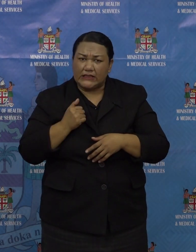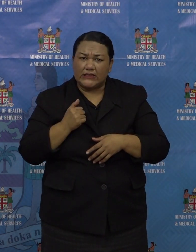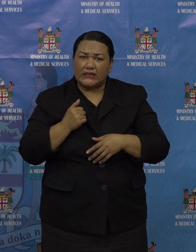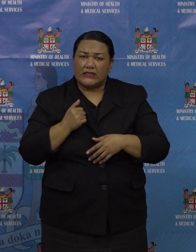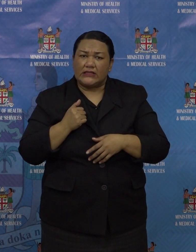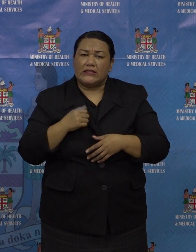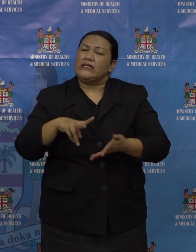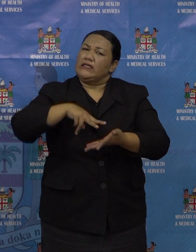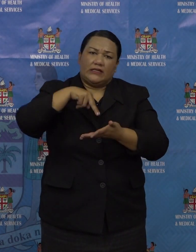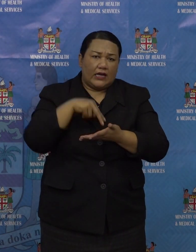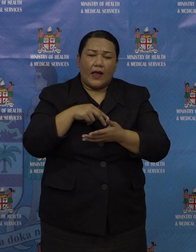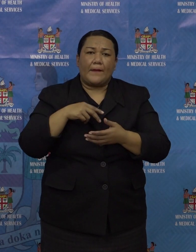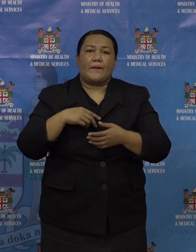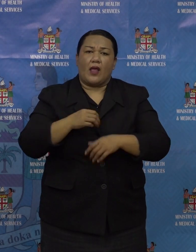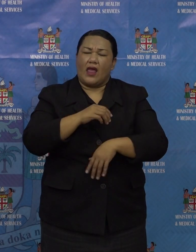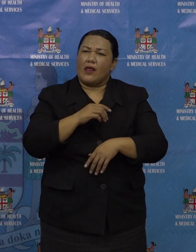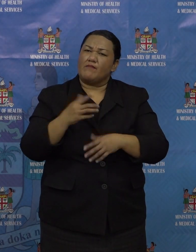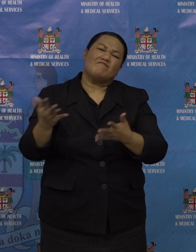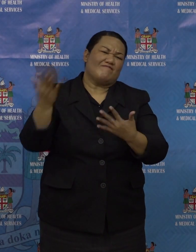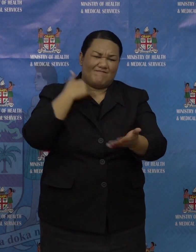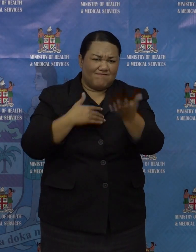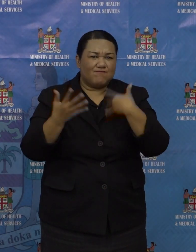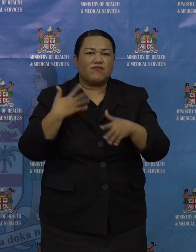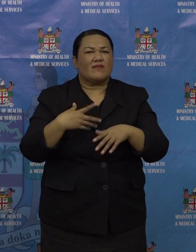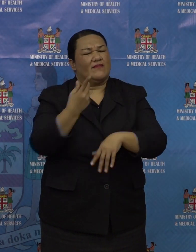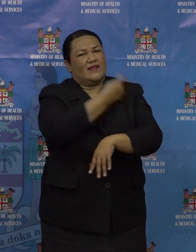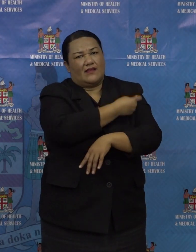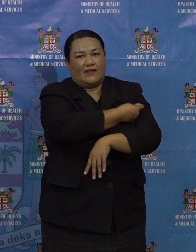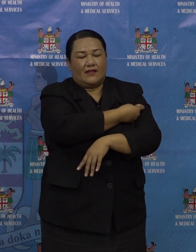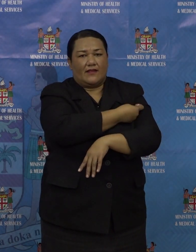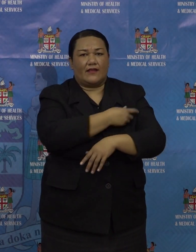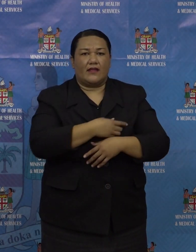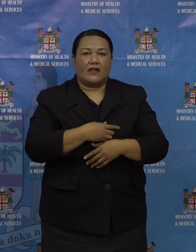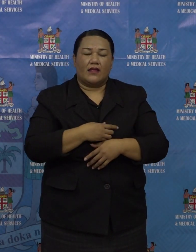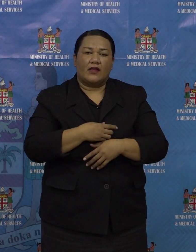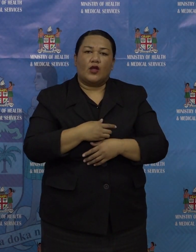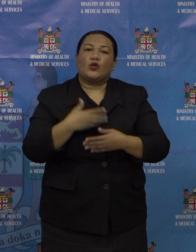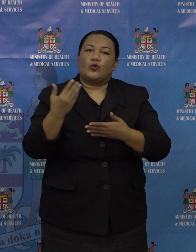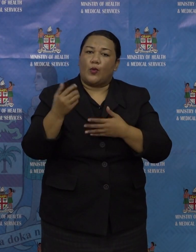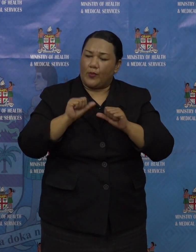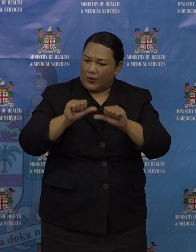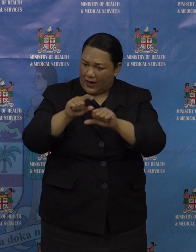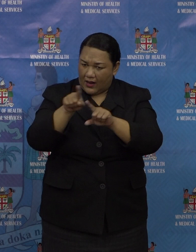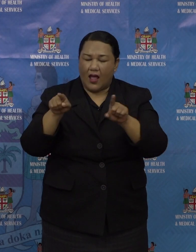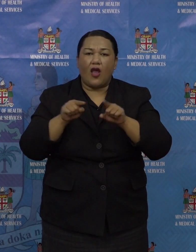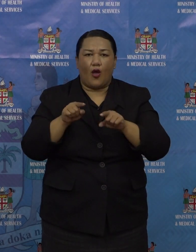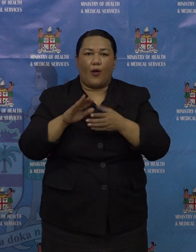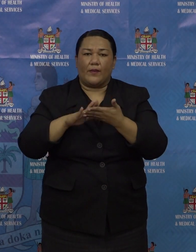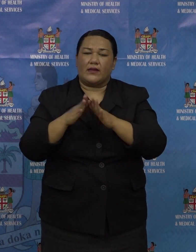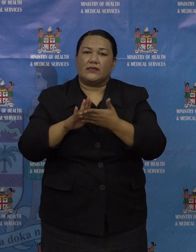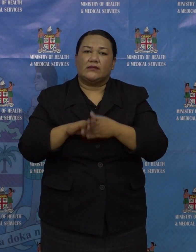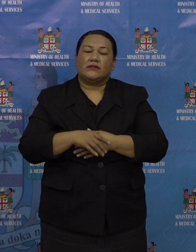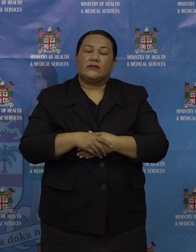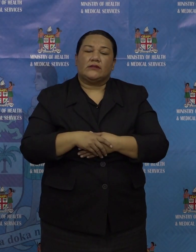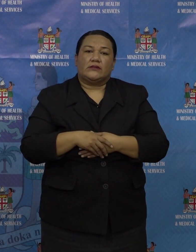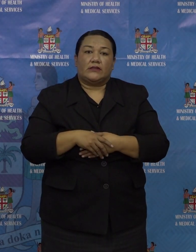for yourself, but for your community, and please get vaccinated. So now I'll talk a little bit about our